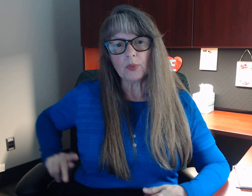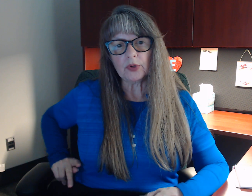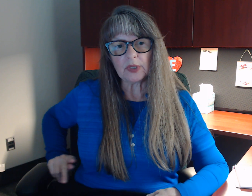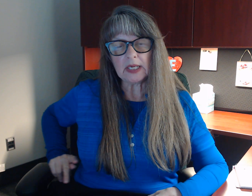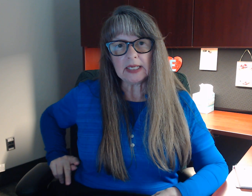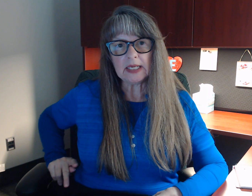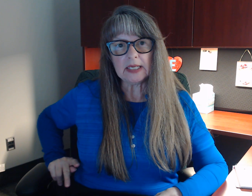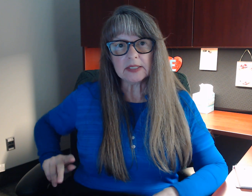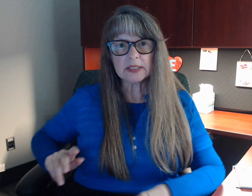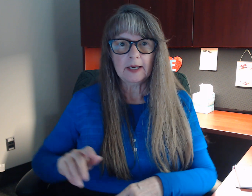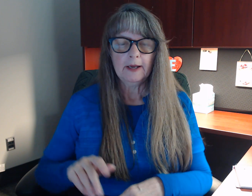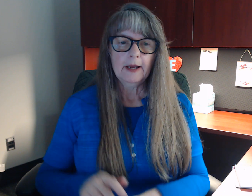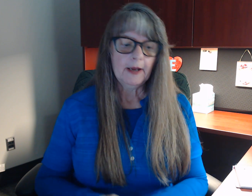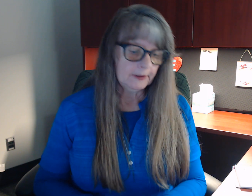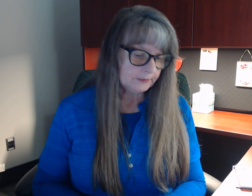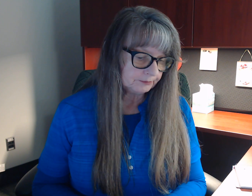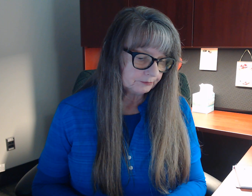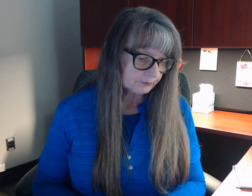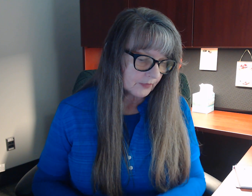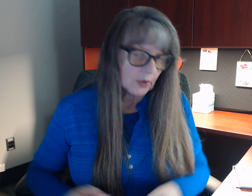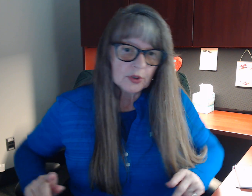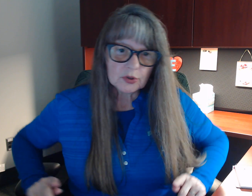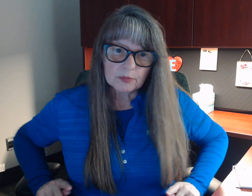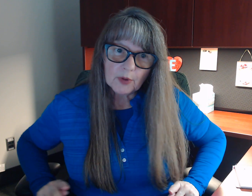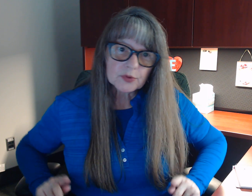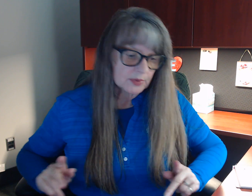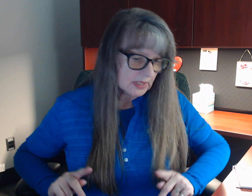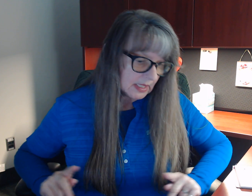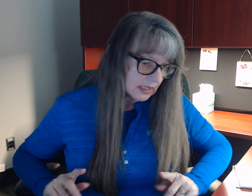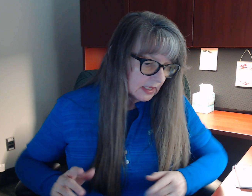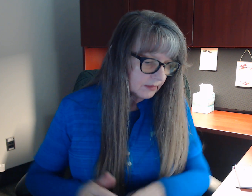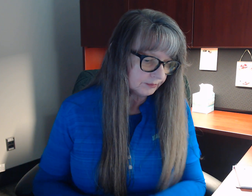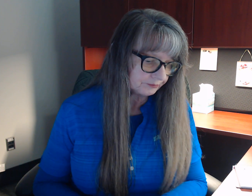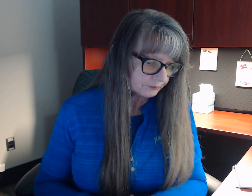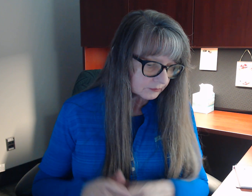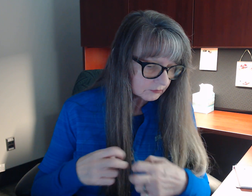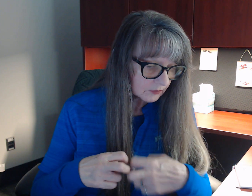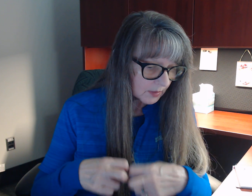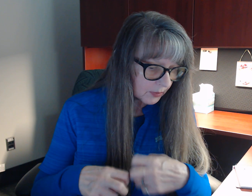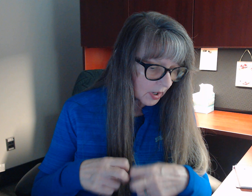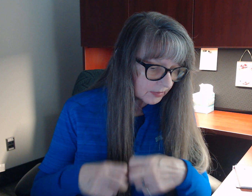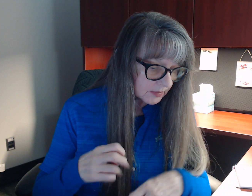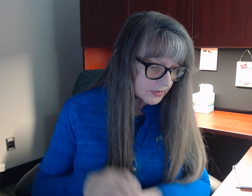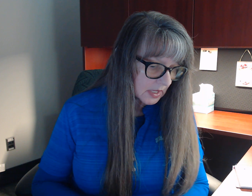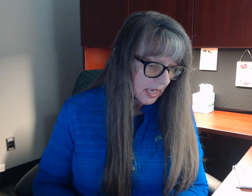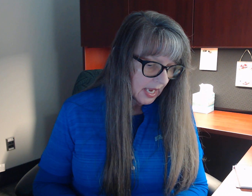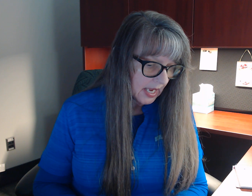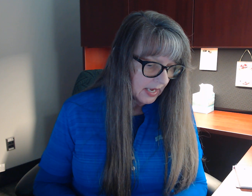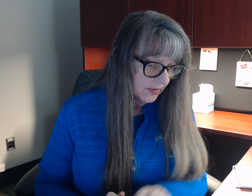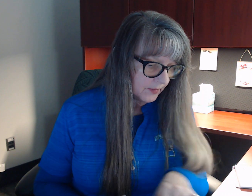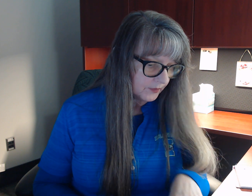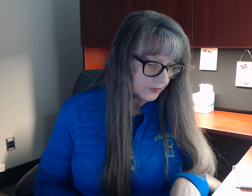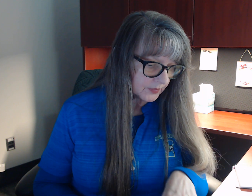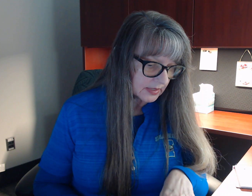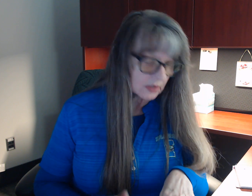your kidney is. You could do both, so it's kidney problems. So